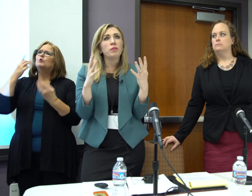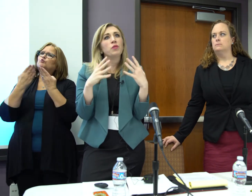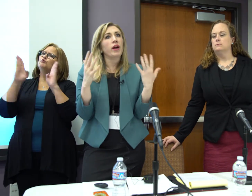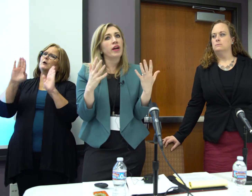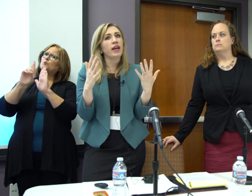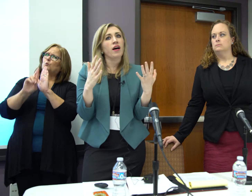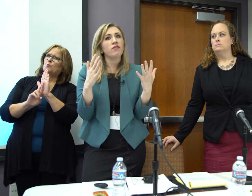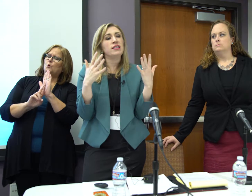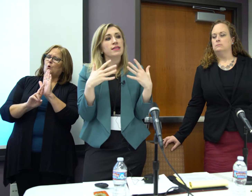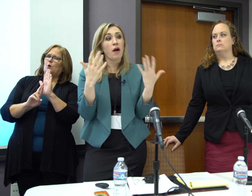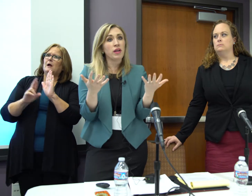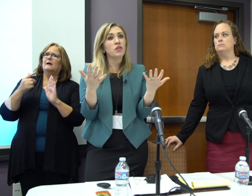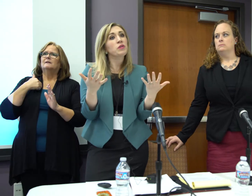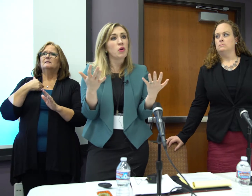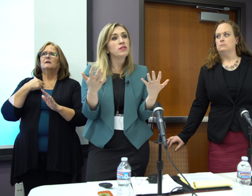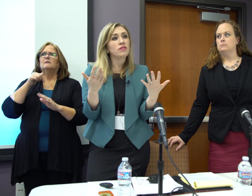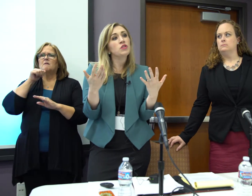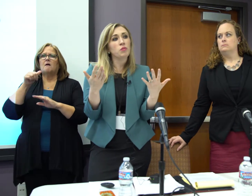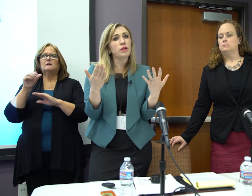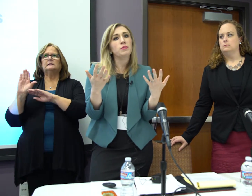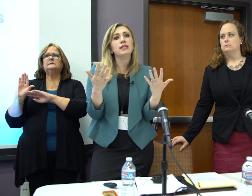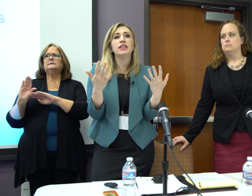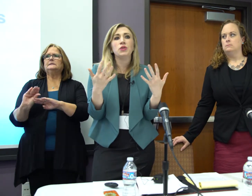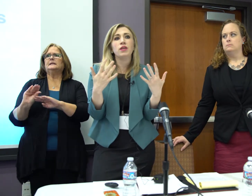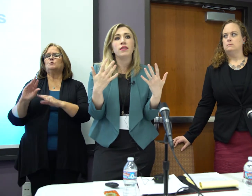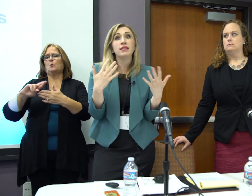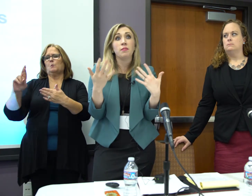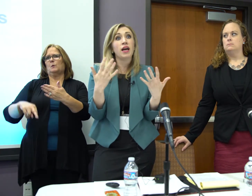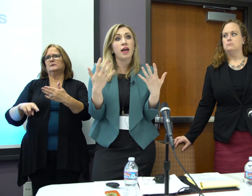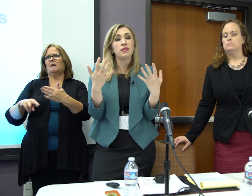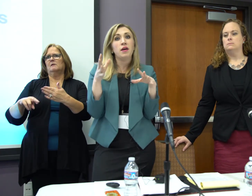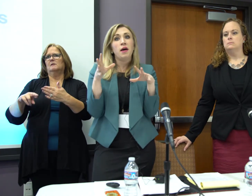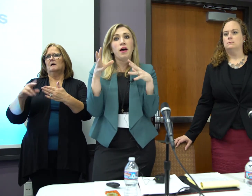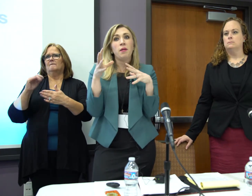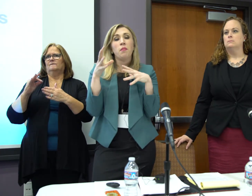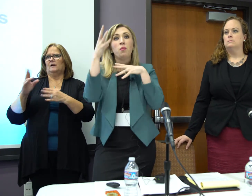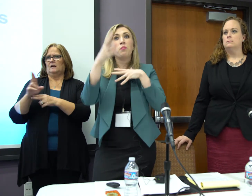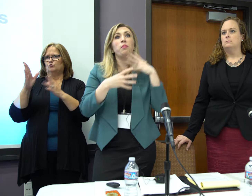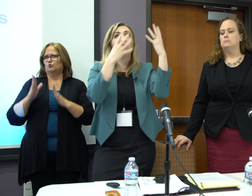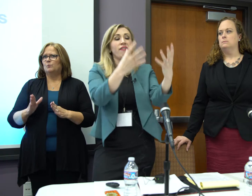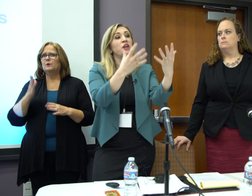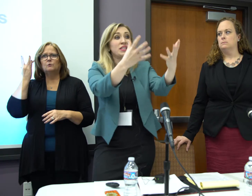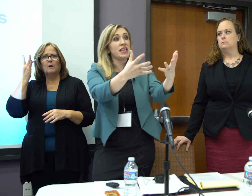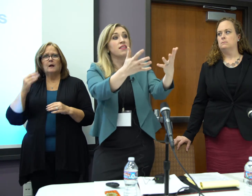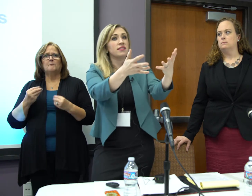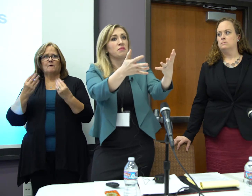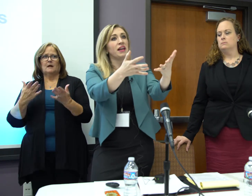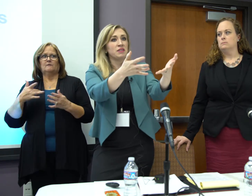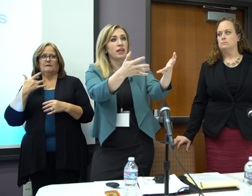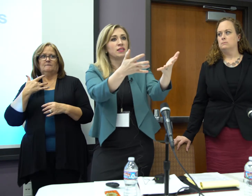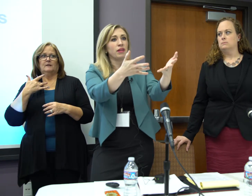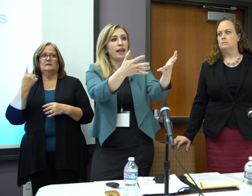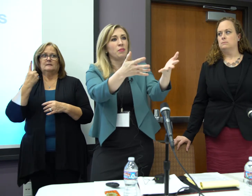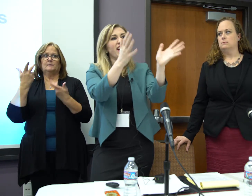rule, I would be wary of discounting the results of consumers, because I do think that sometimes providers think that